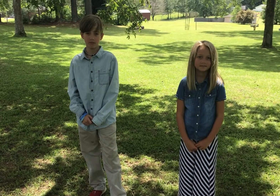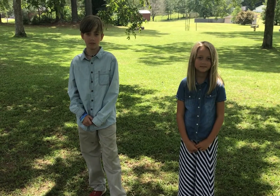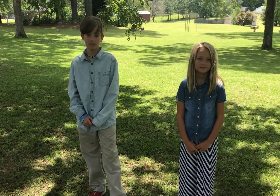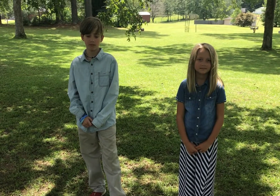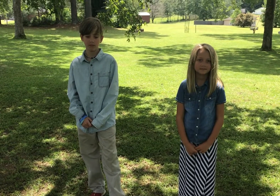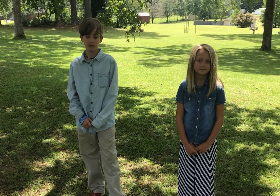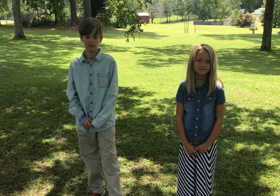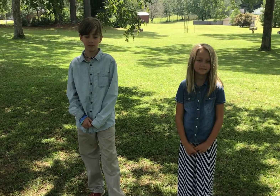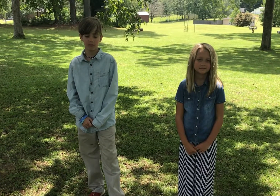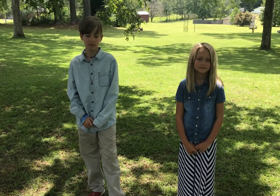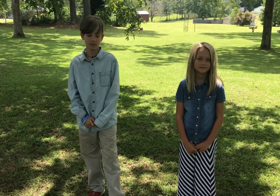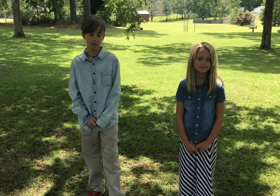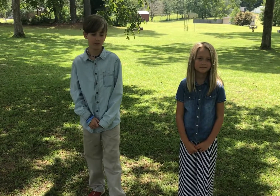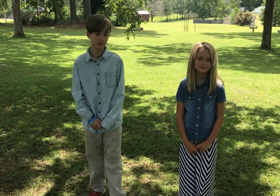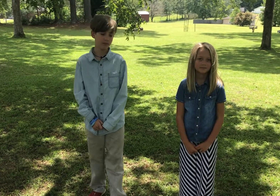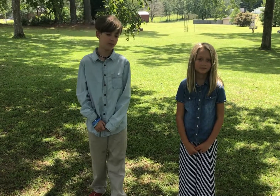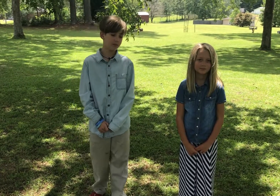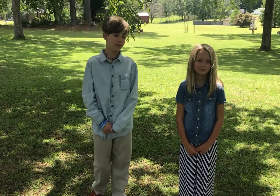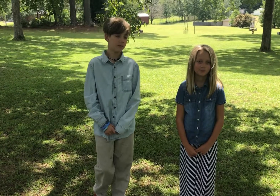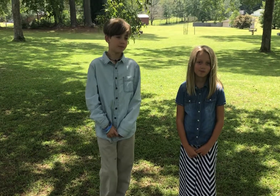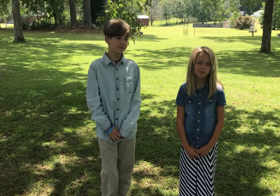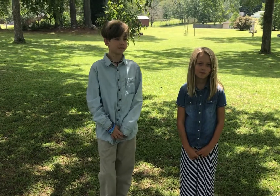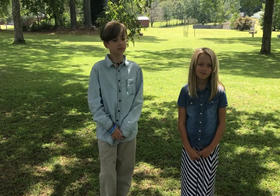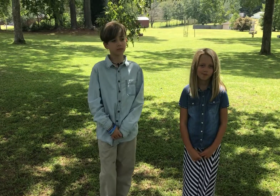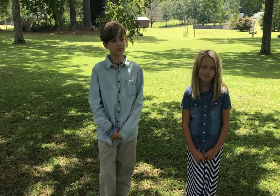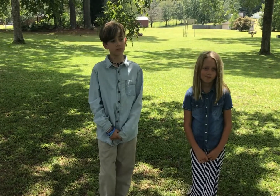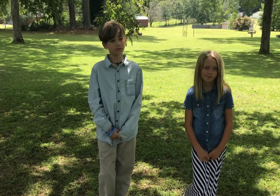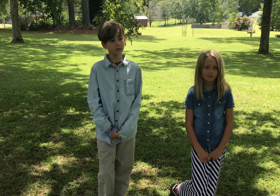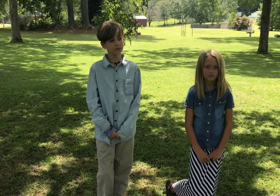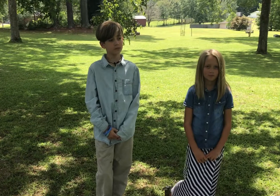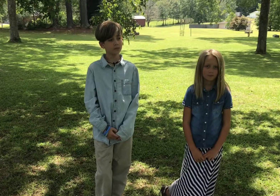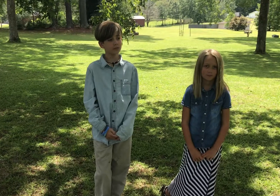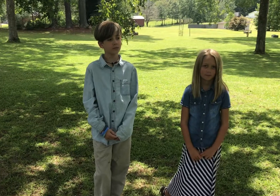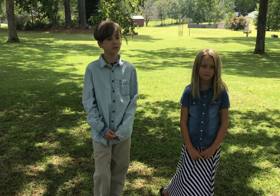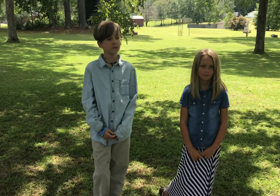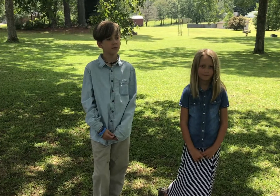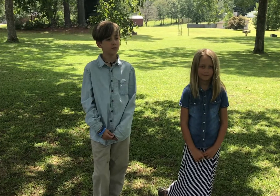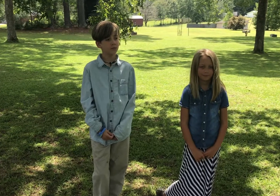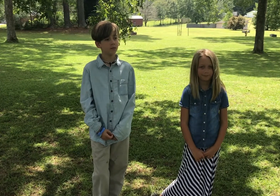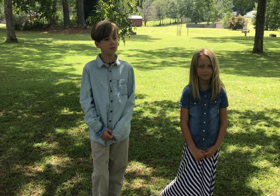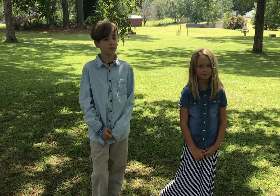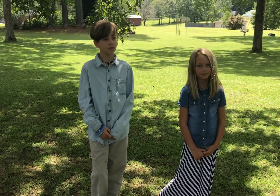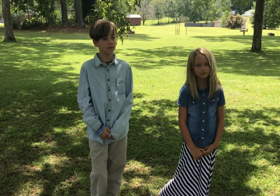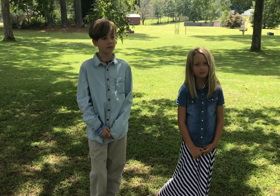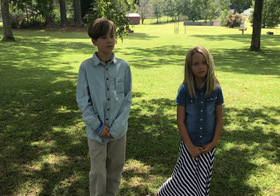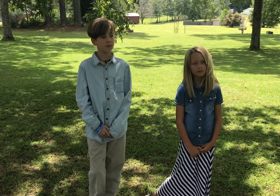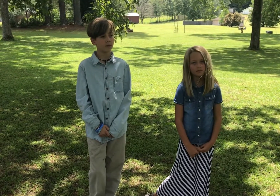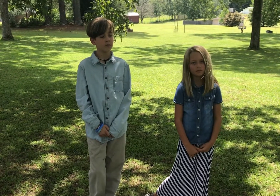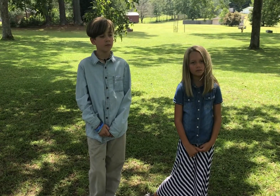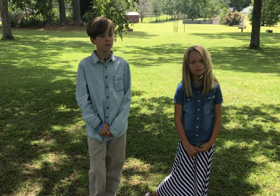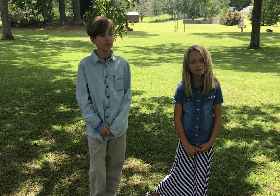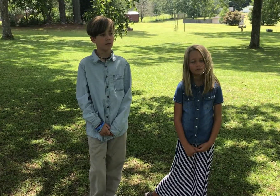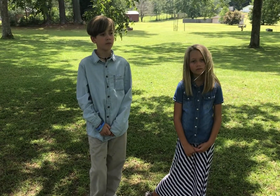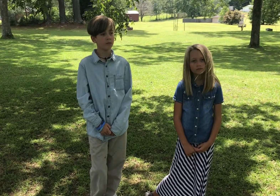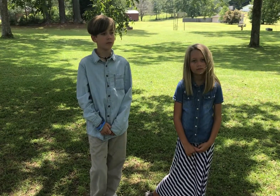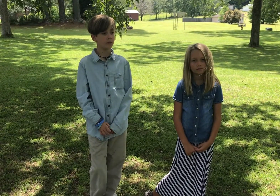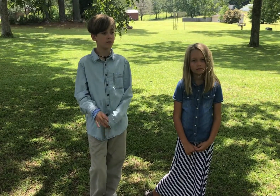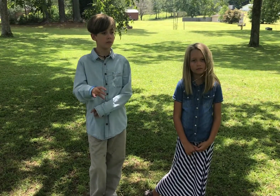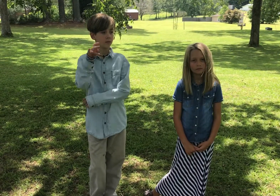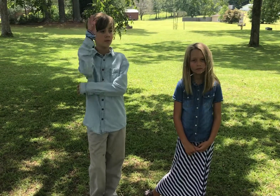Okay, for our motions, for our history song, we're going to begin with 1789, and so we're going to start by signing the number